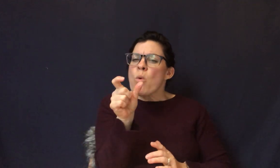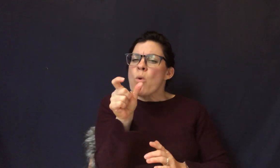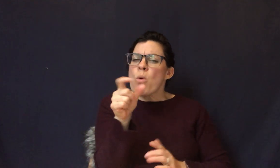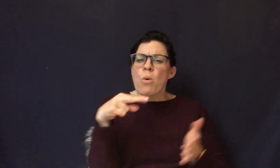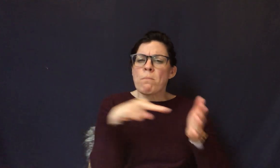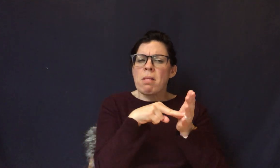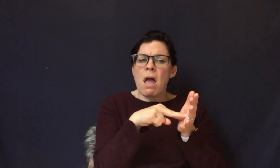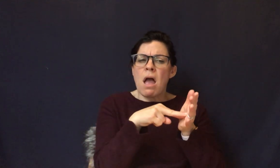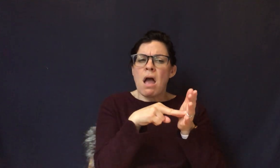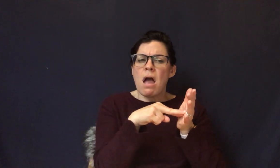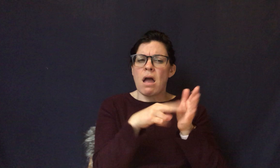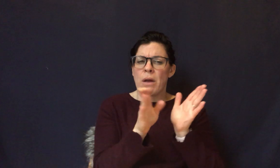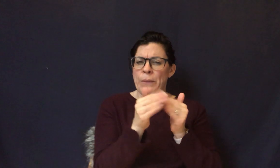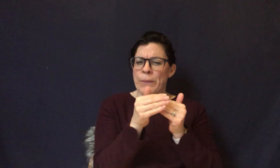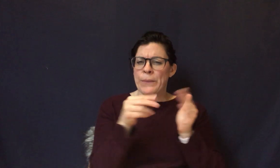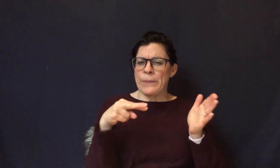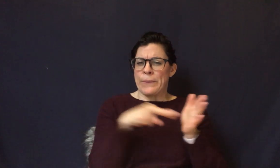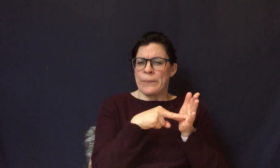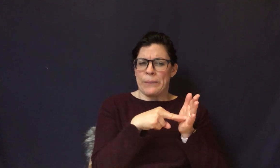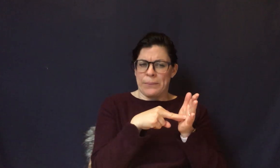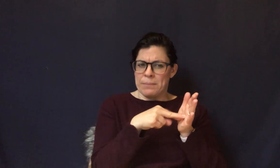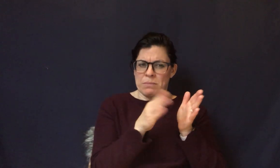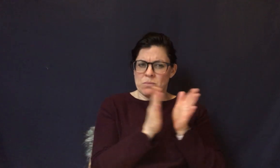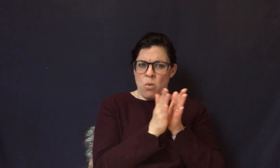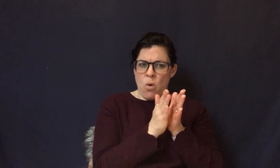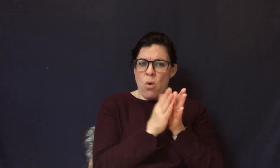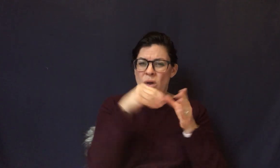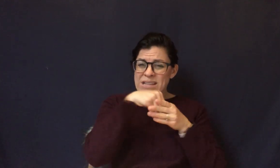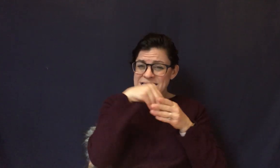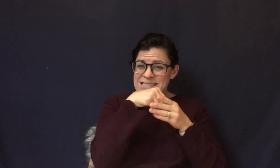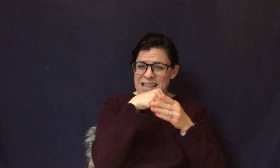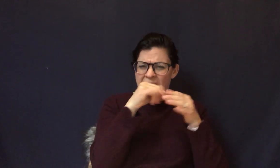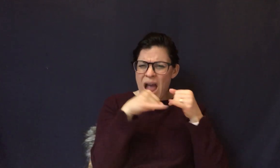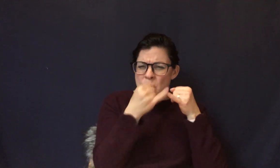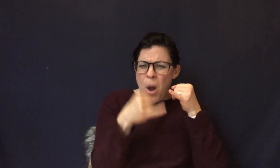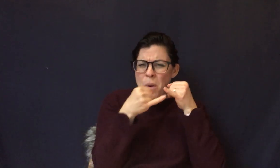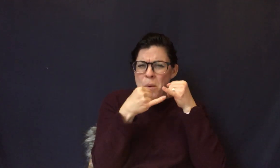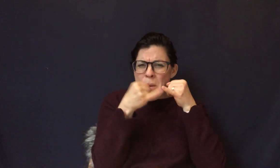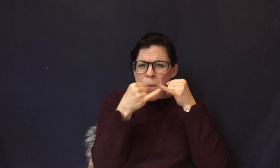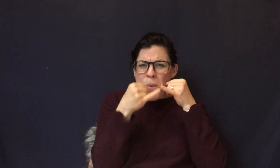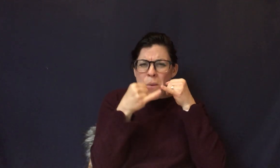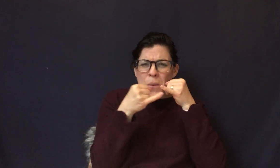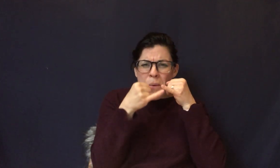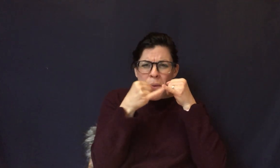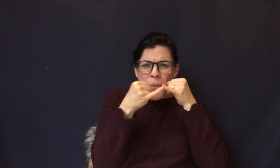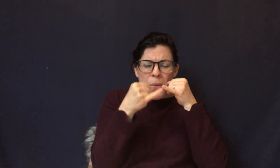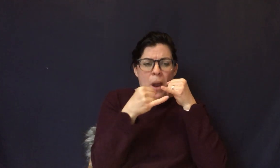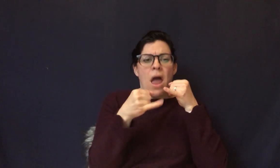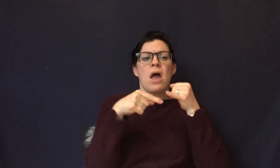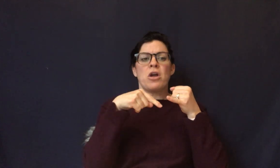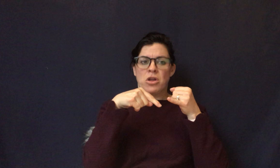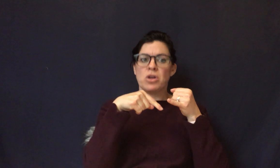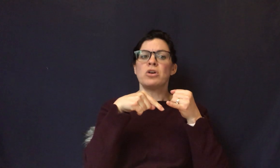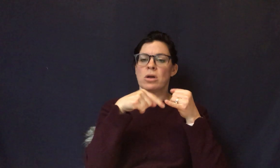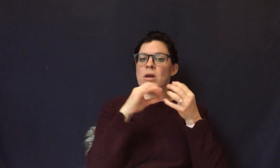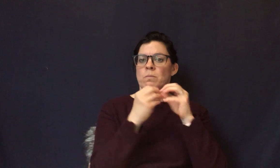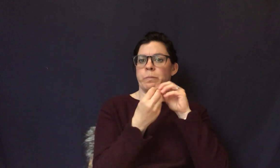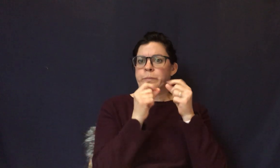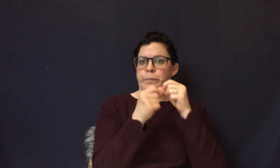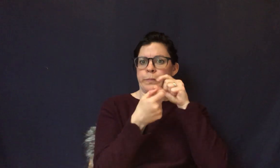in, okay, to reduce the voltage to charge your cell phone. And because of that, it heats up. It gets warm. So